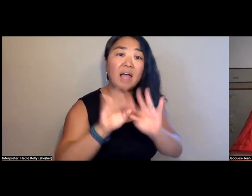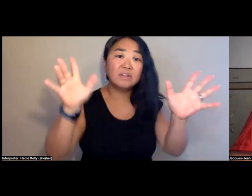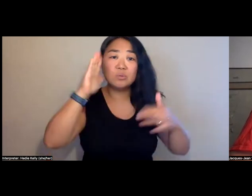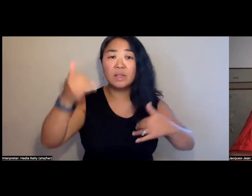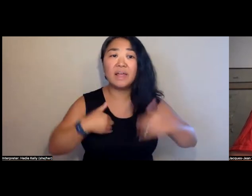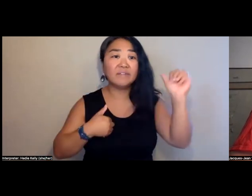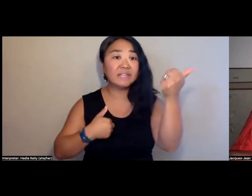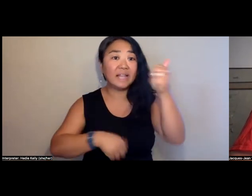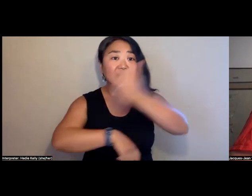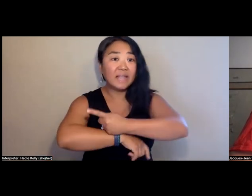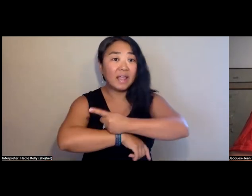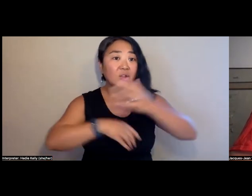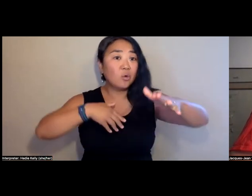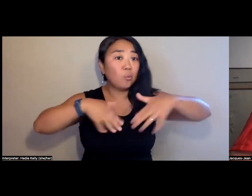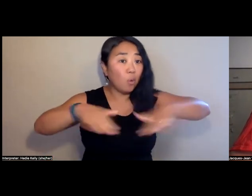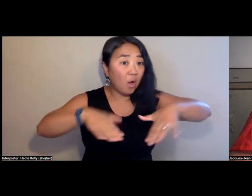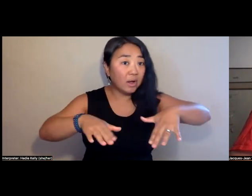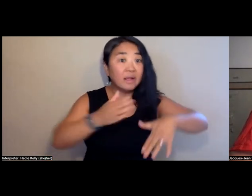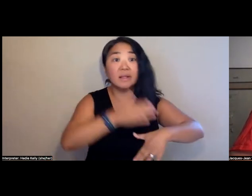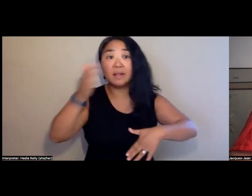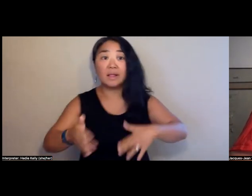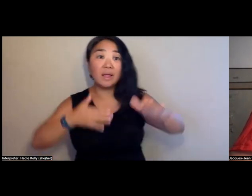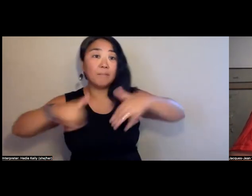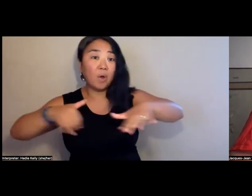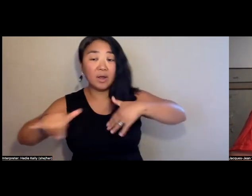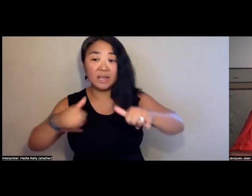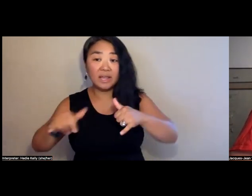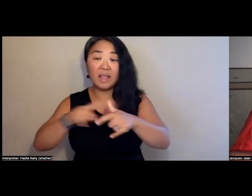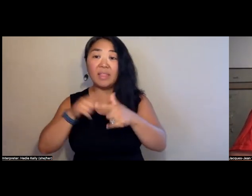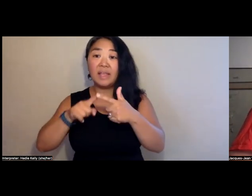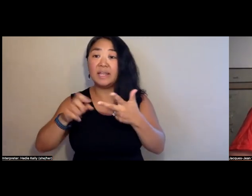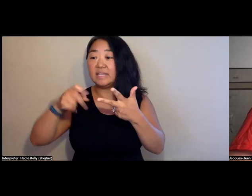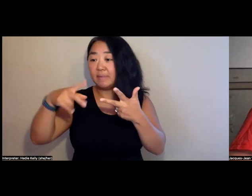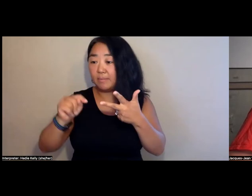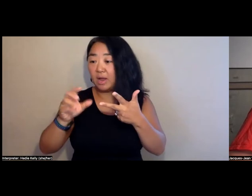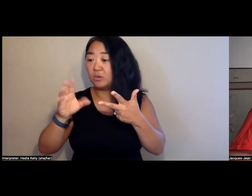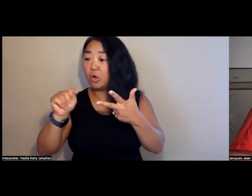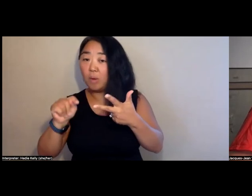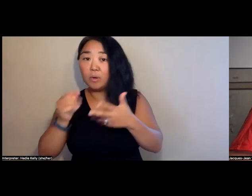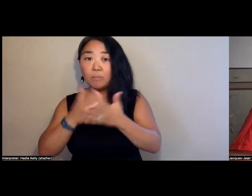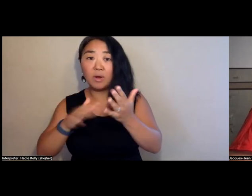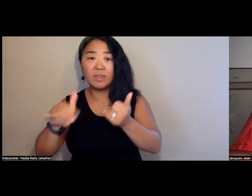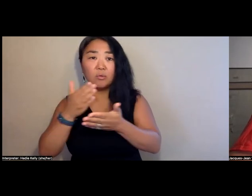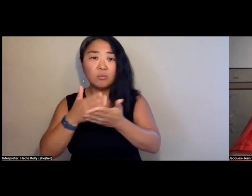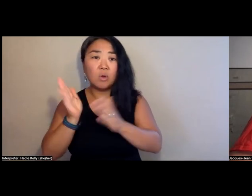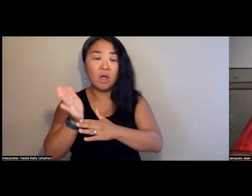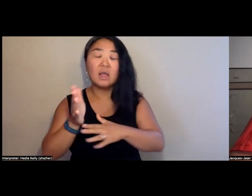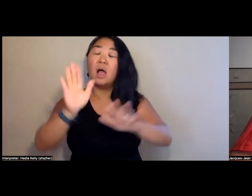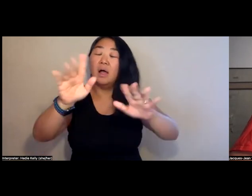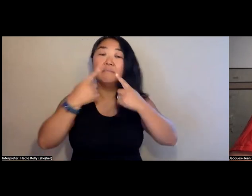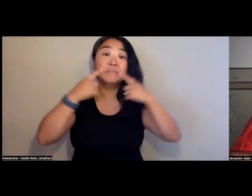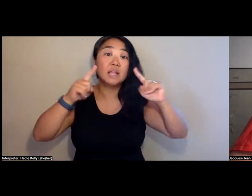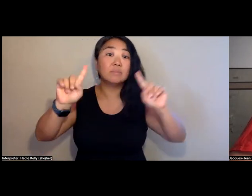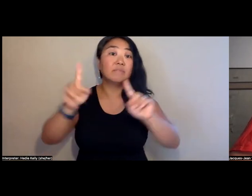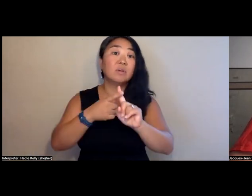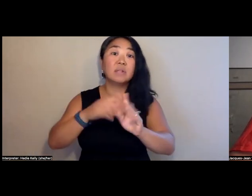that already. But after the September into October part of the walk, actually, the first announcement is midway through. There'll be a special